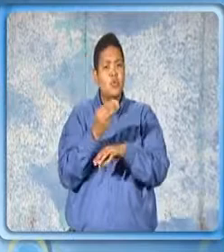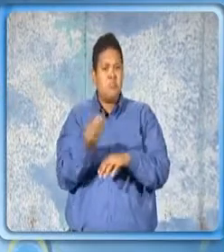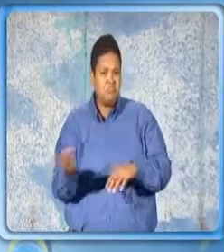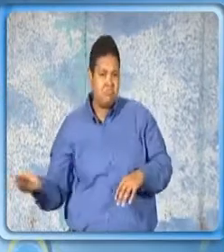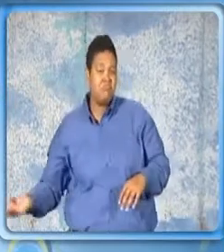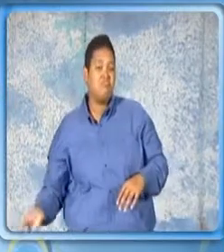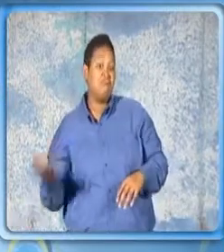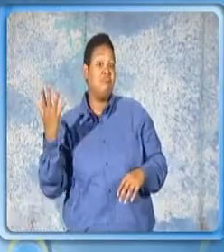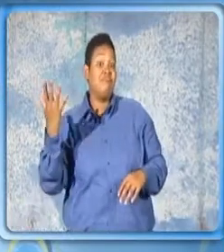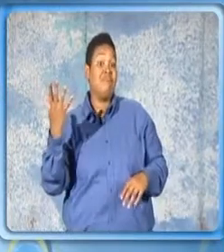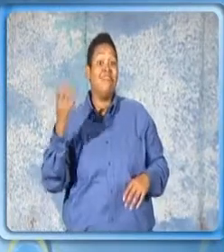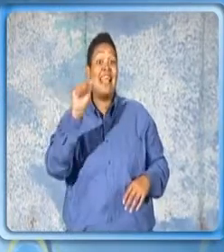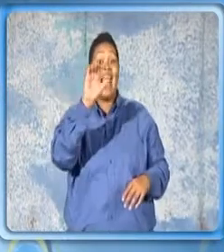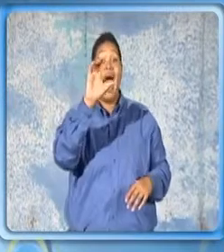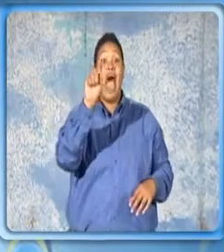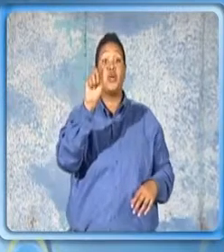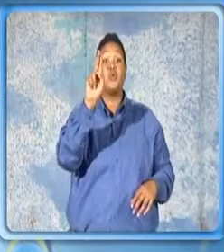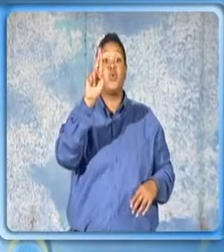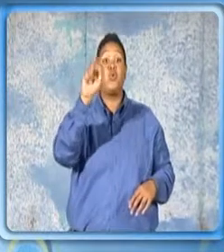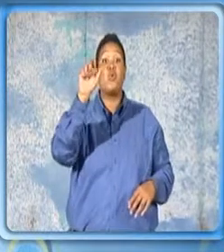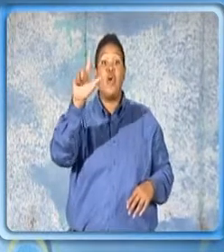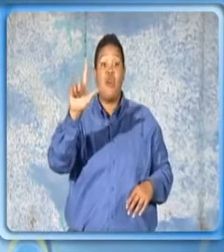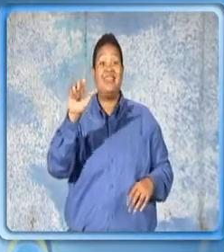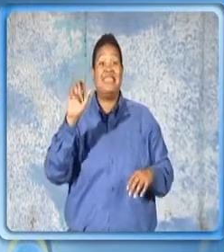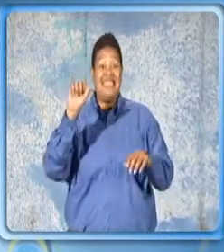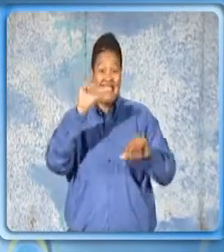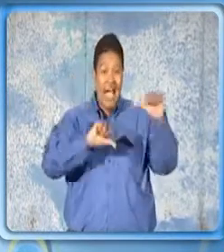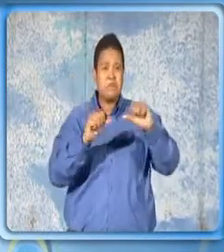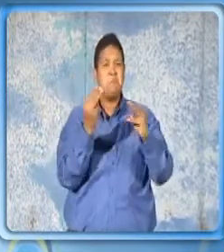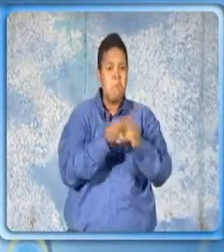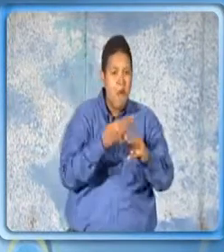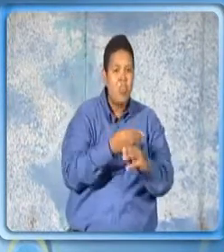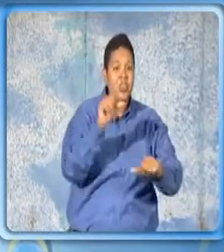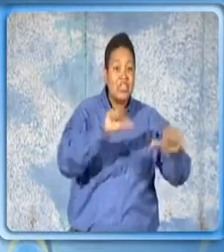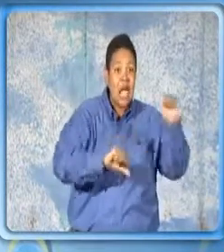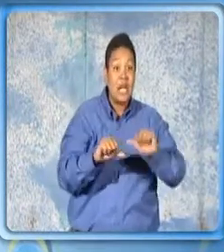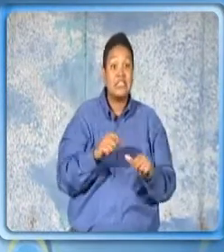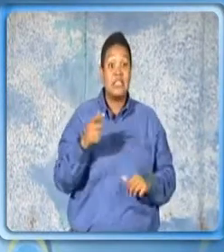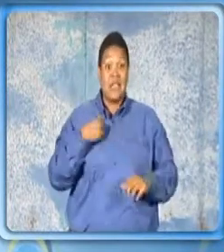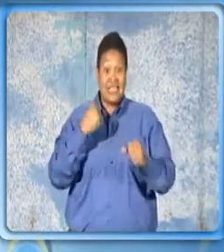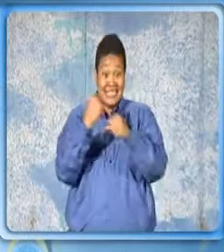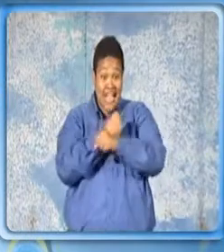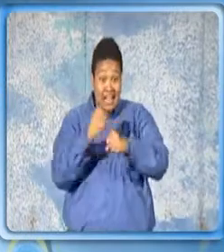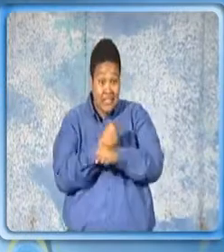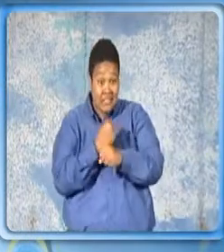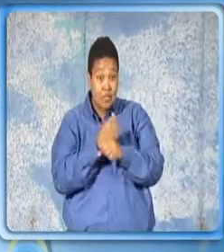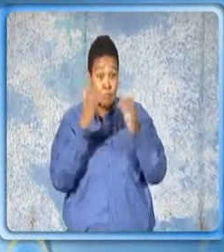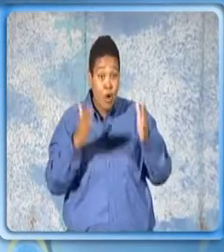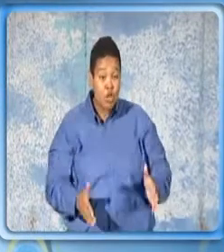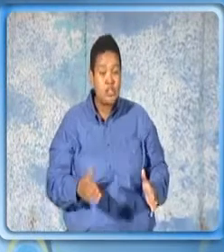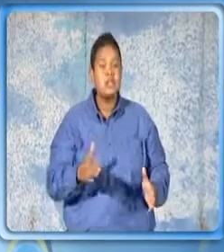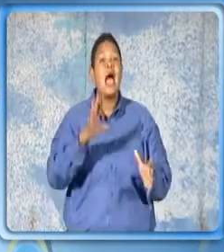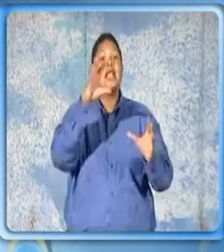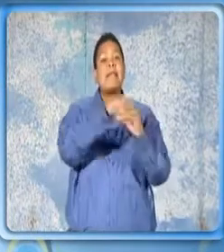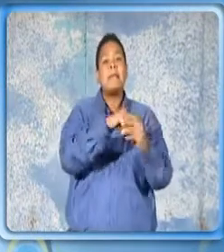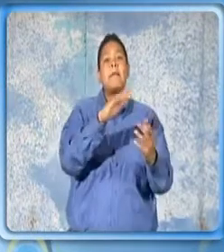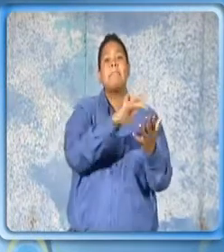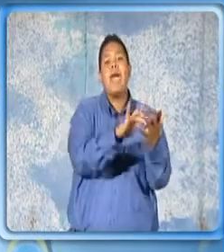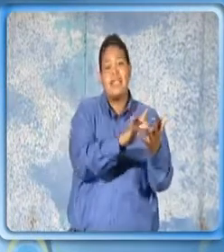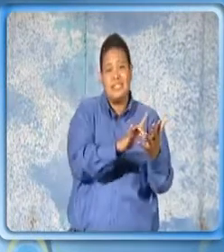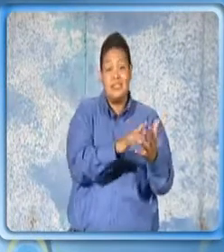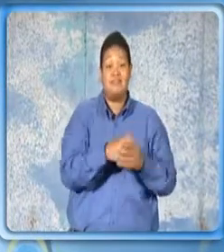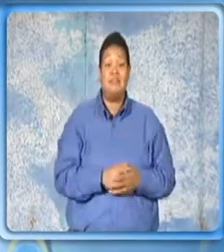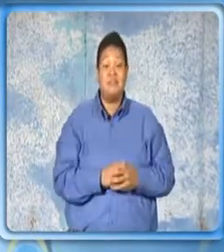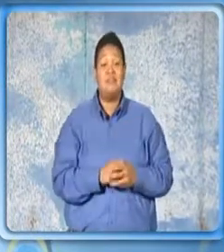In actuarial science, as statisticians, in medicine. There is even